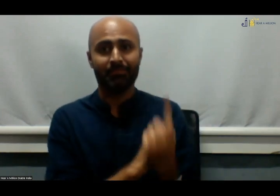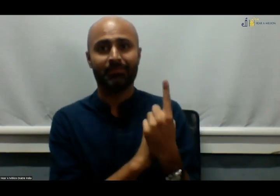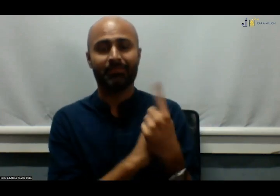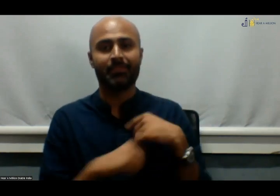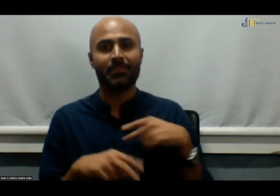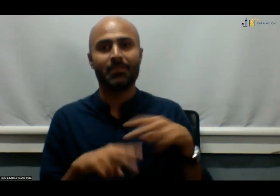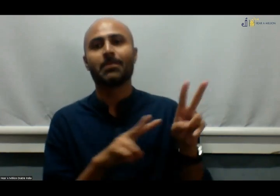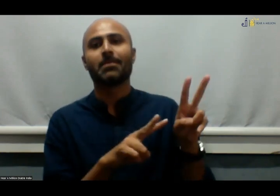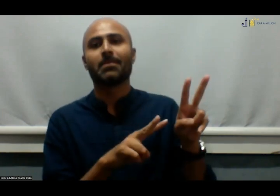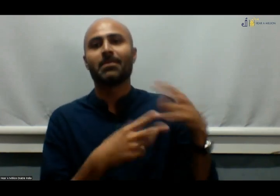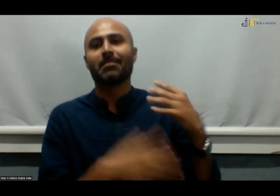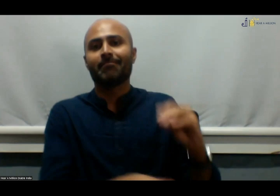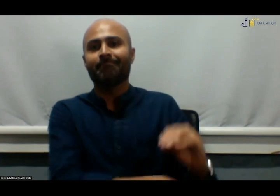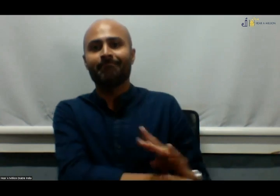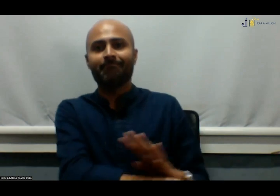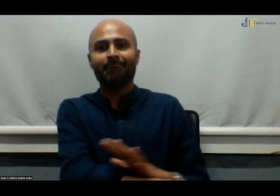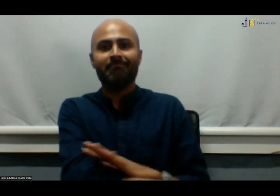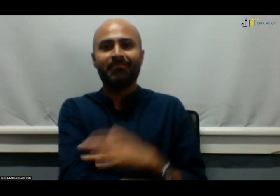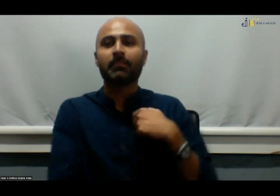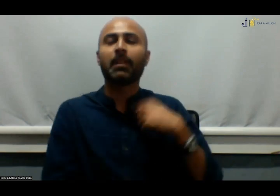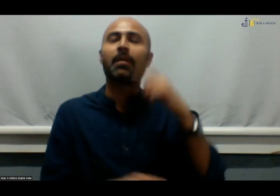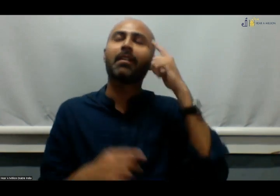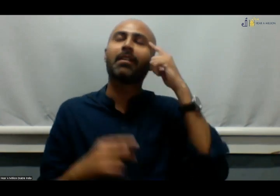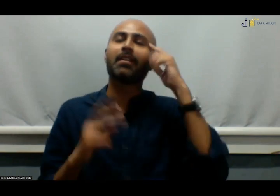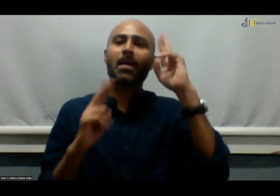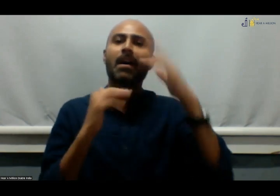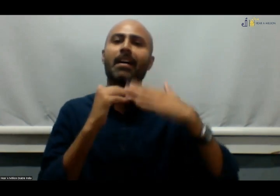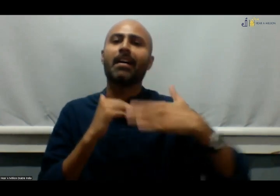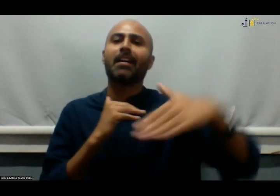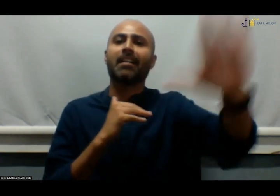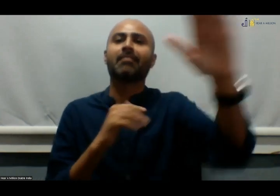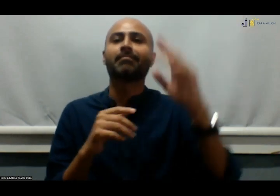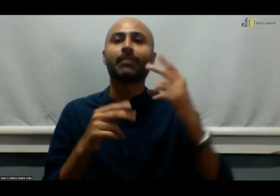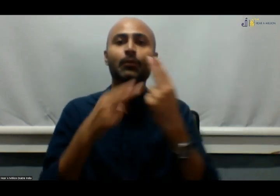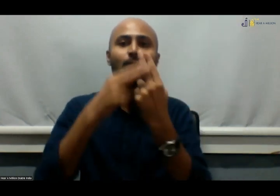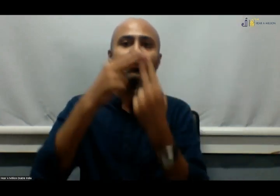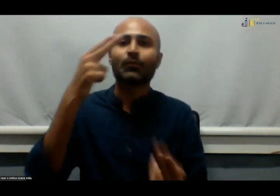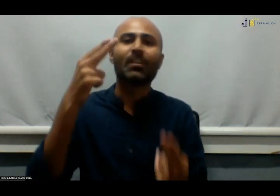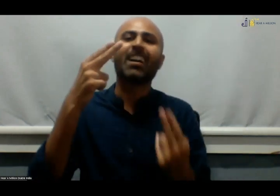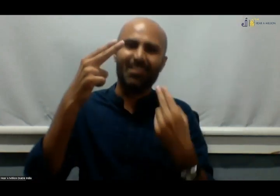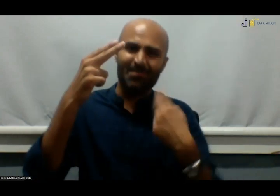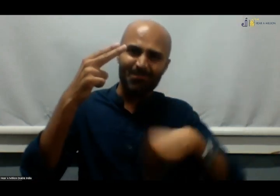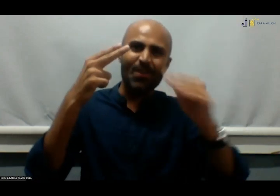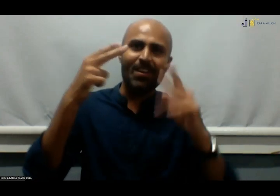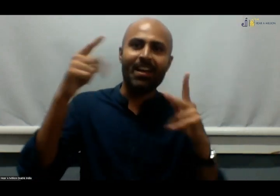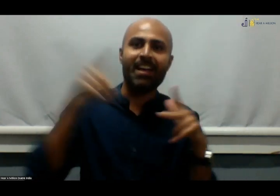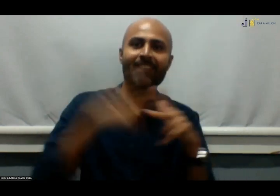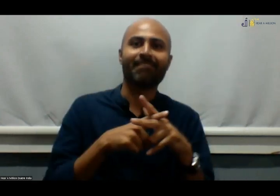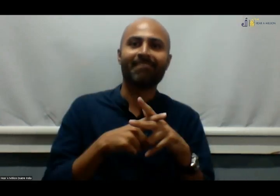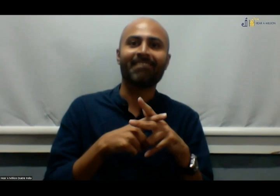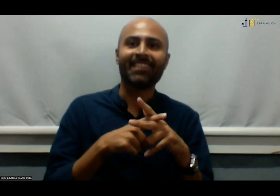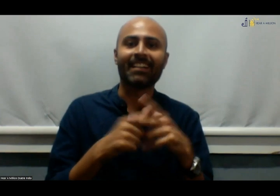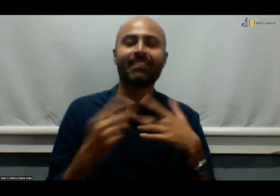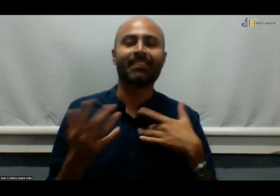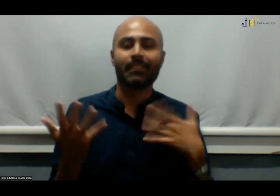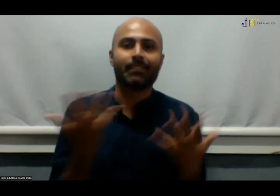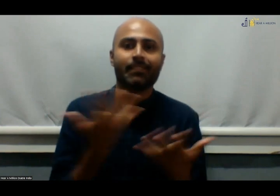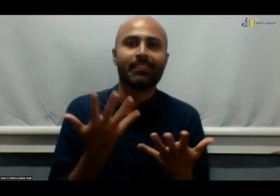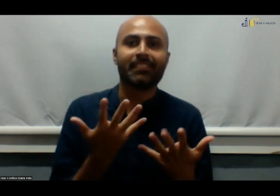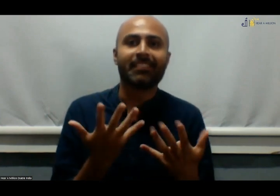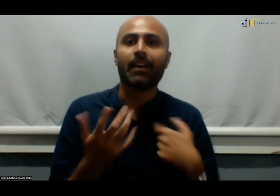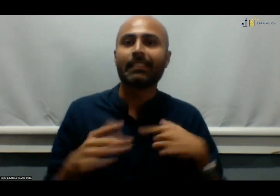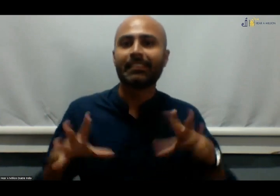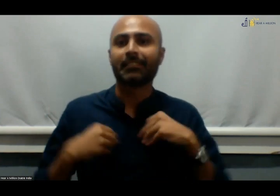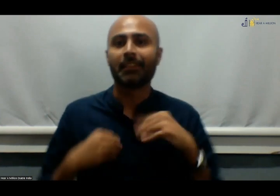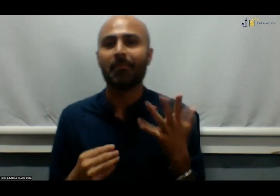in a billion. And yes, we all look up to her. And I hope that, yes, there are so